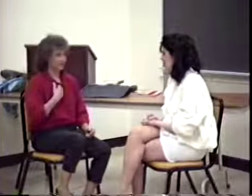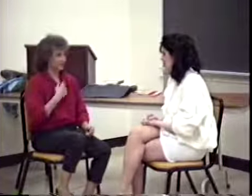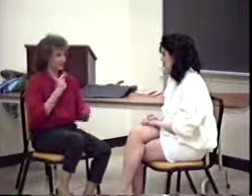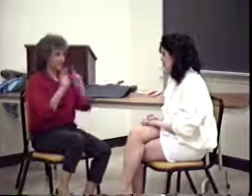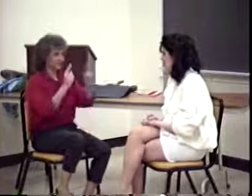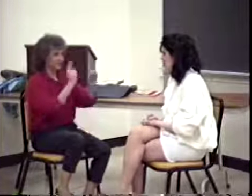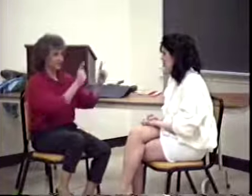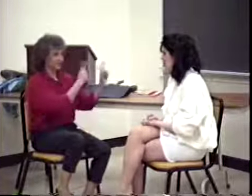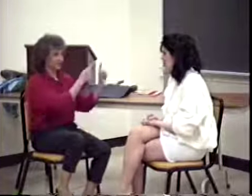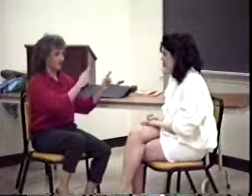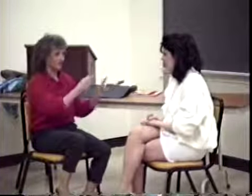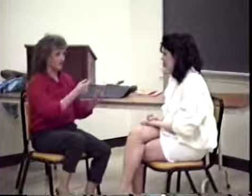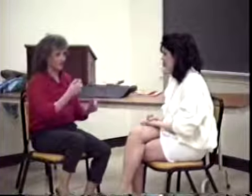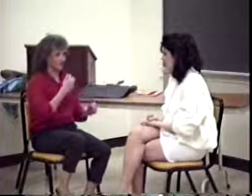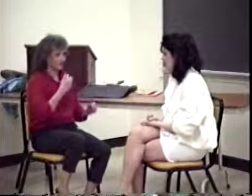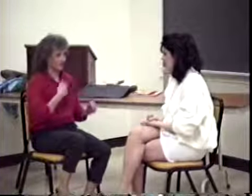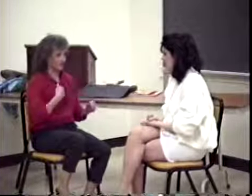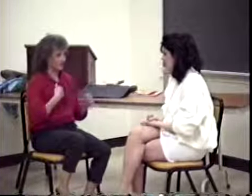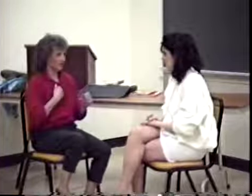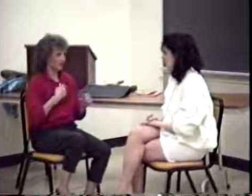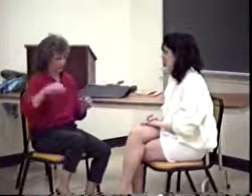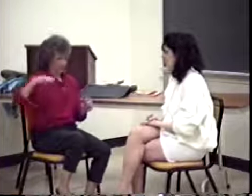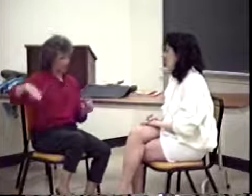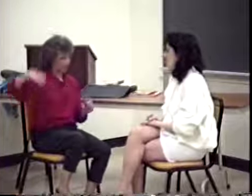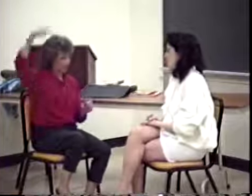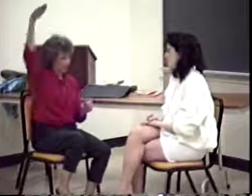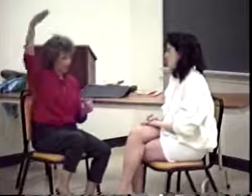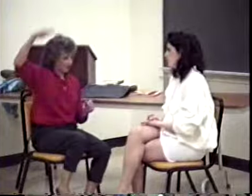Indian people, many,